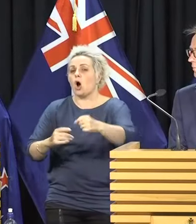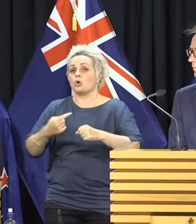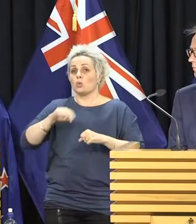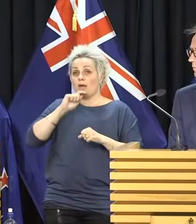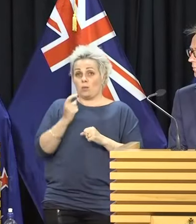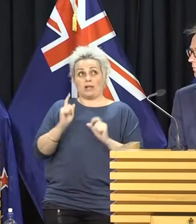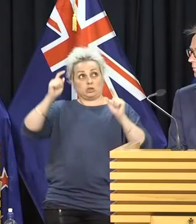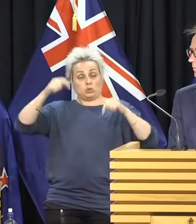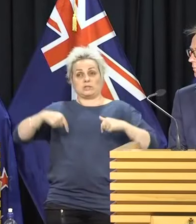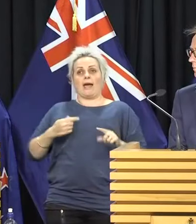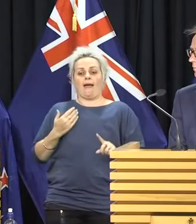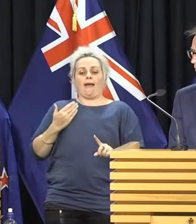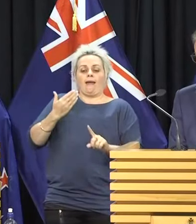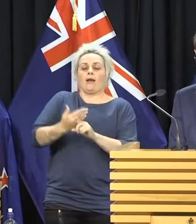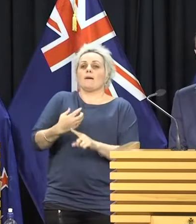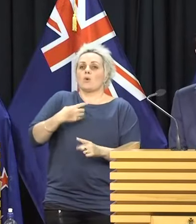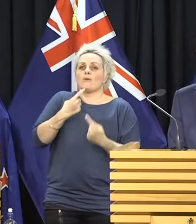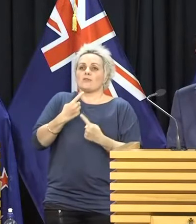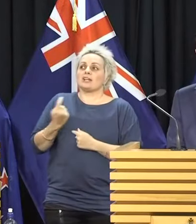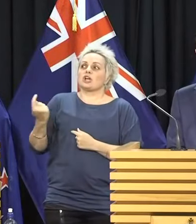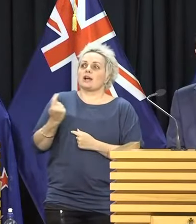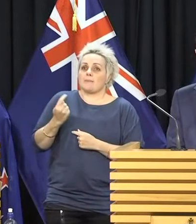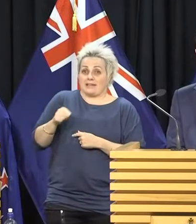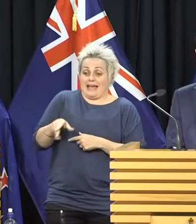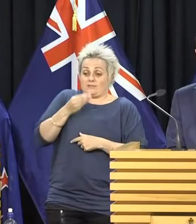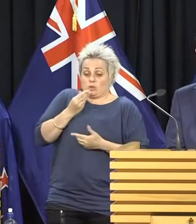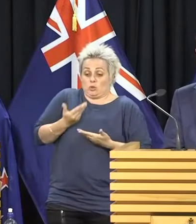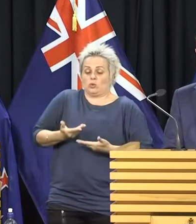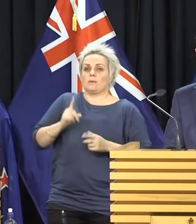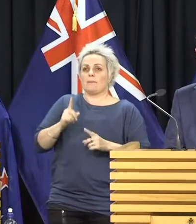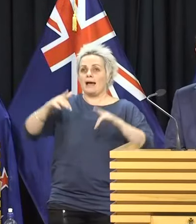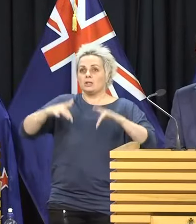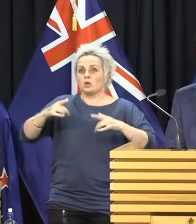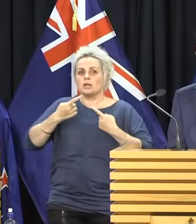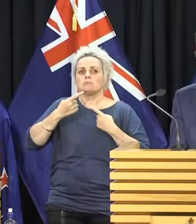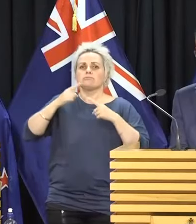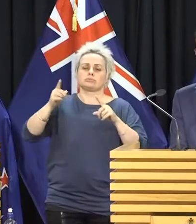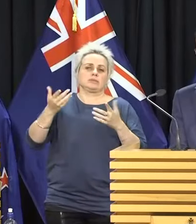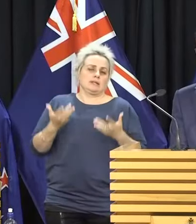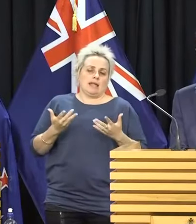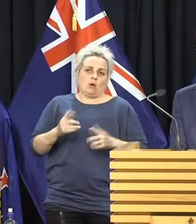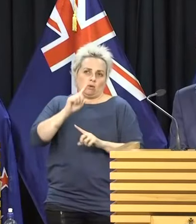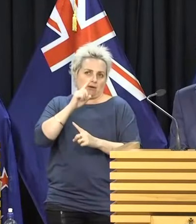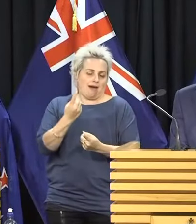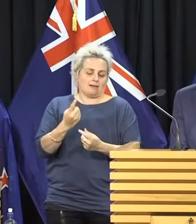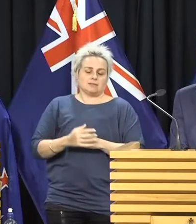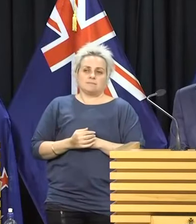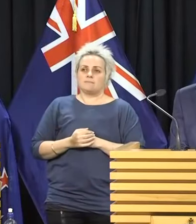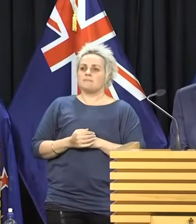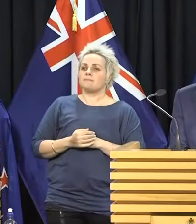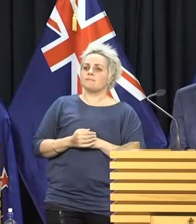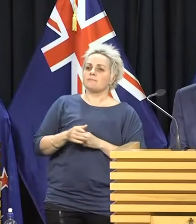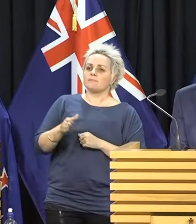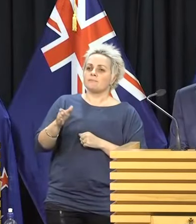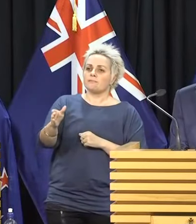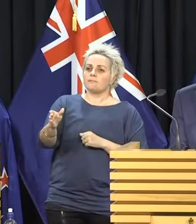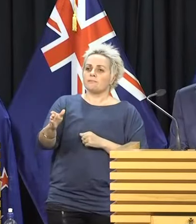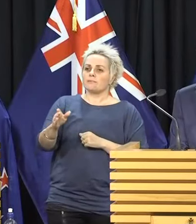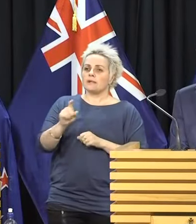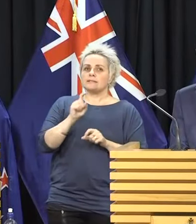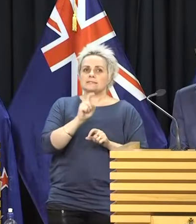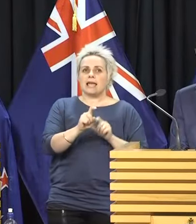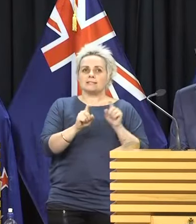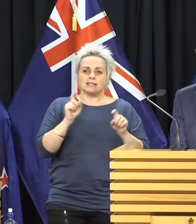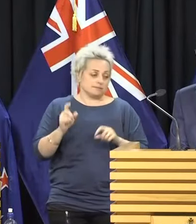end of the day, and we will have more information on that before the end of the day, but we're just not in a position right now to share that information. How much mask scanning